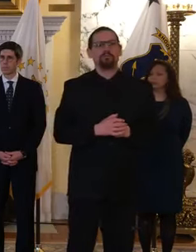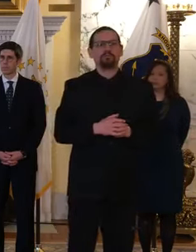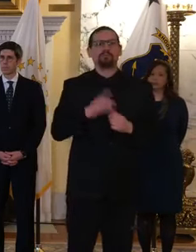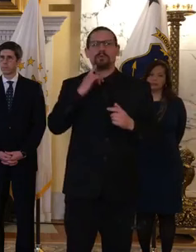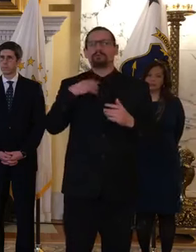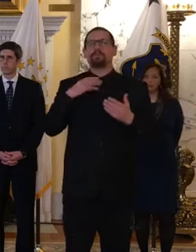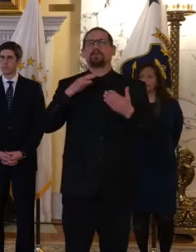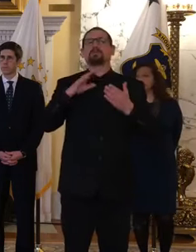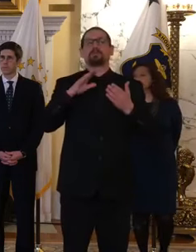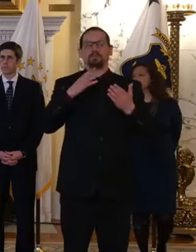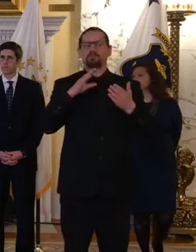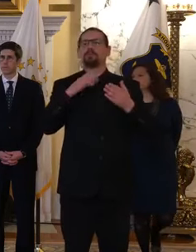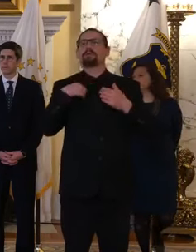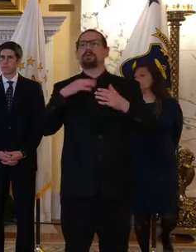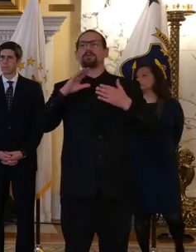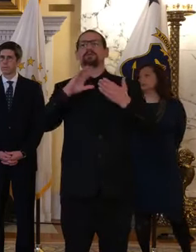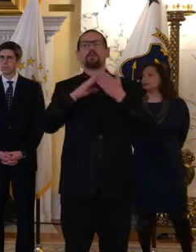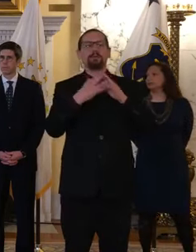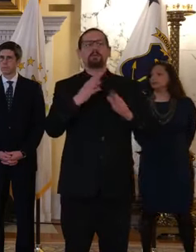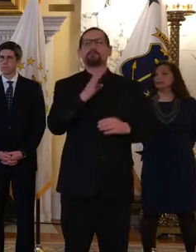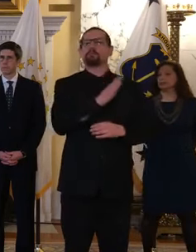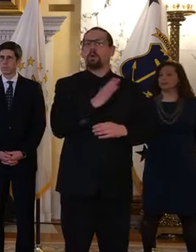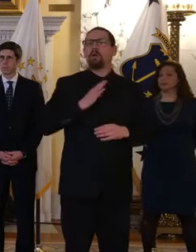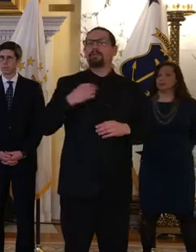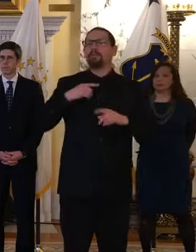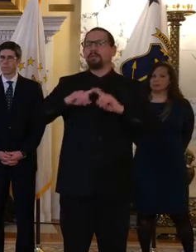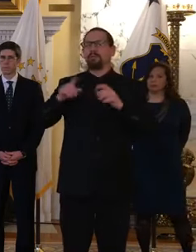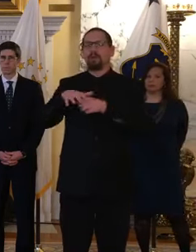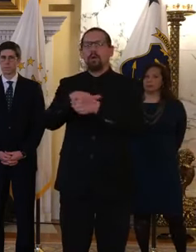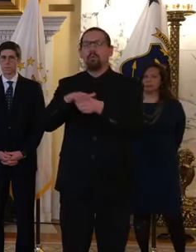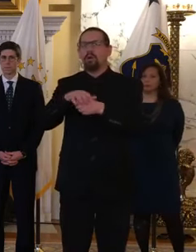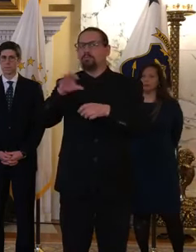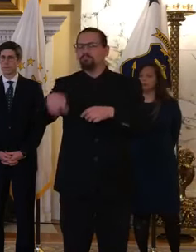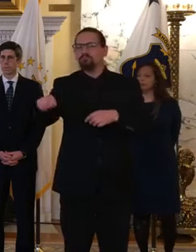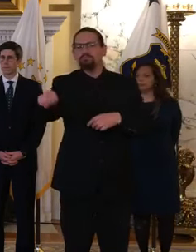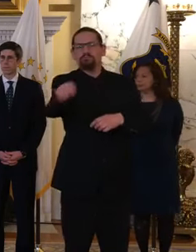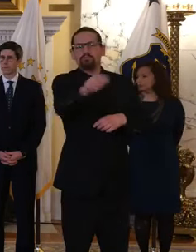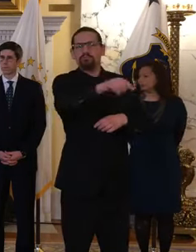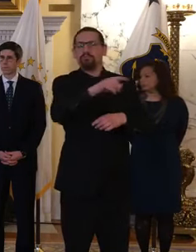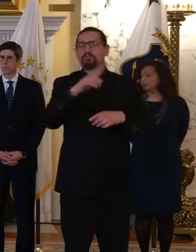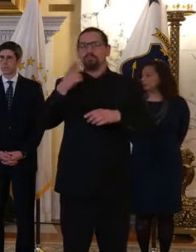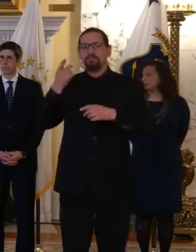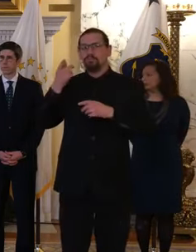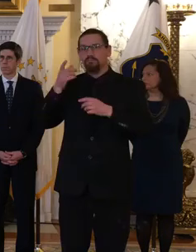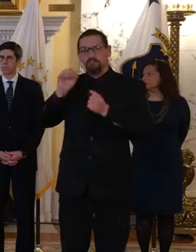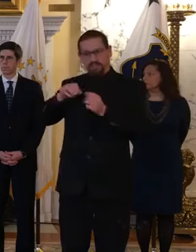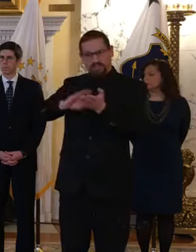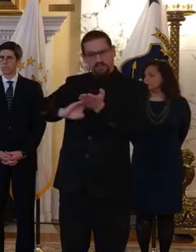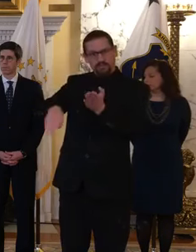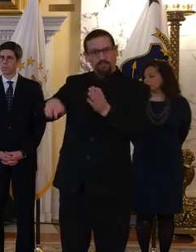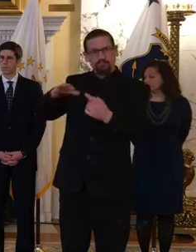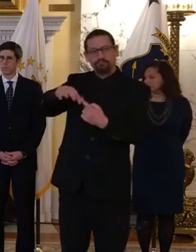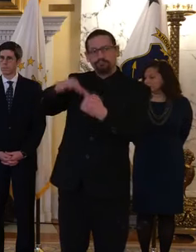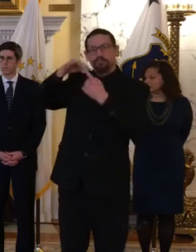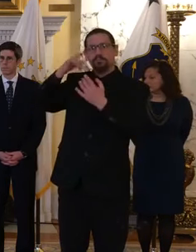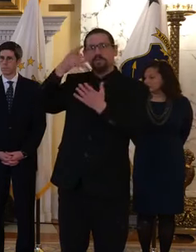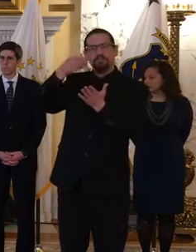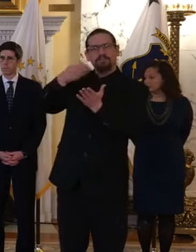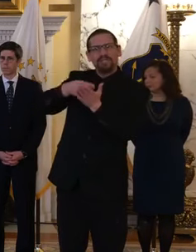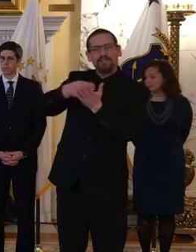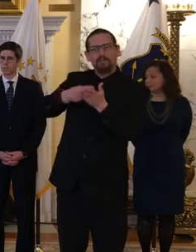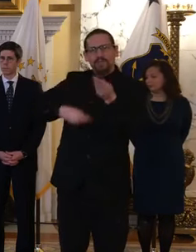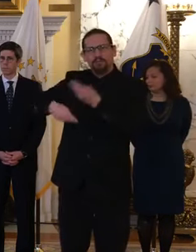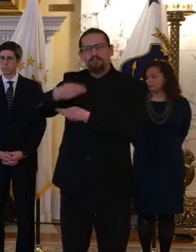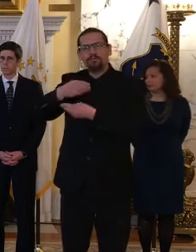grouping directive? Our local boards are trying to work out some systems so as to proceed with the budget and other business. I would encourage you to do it